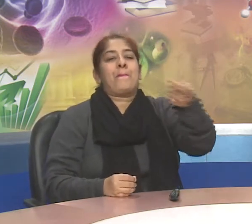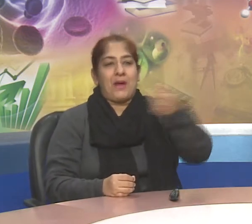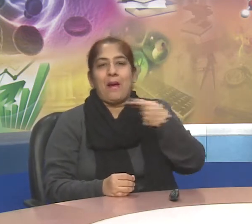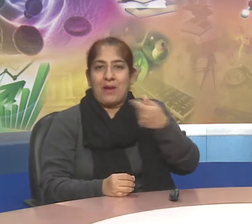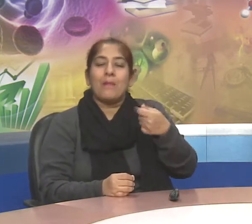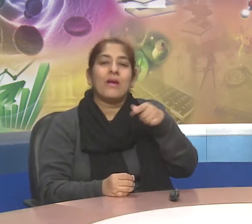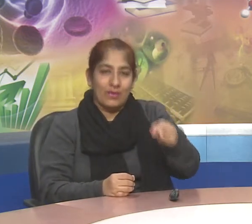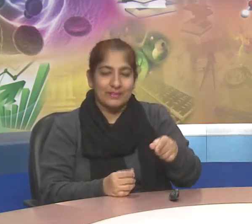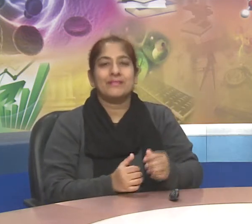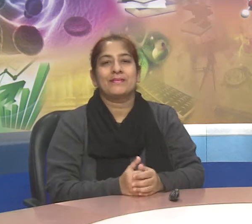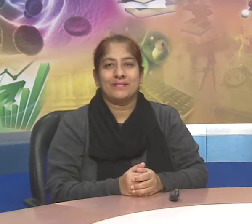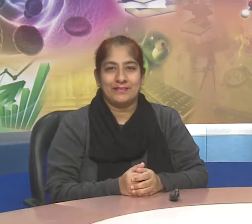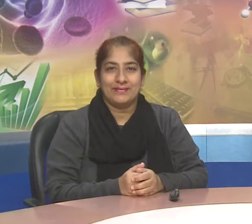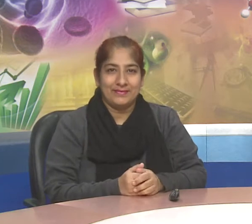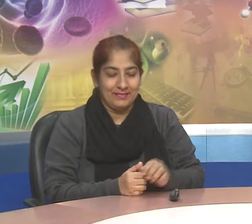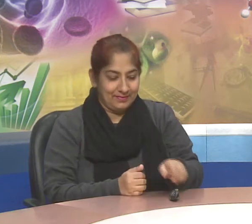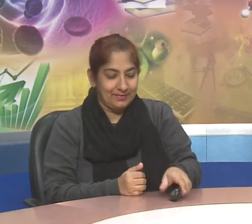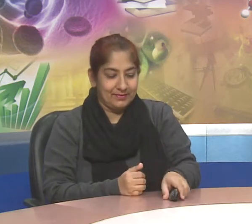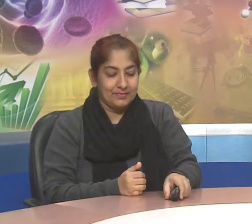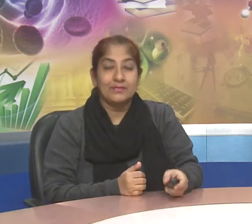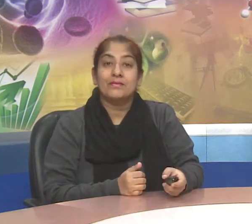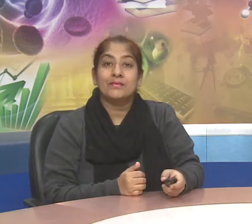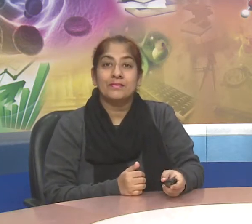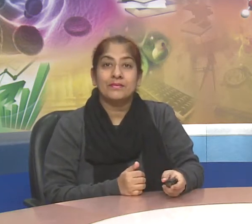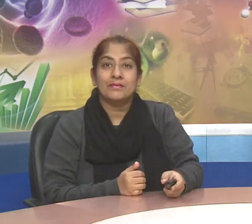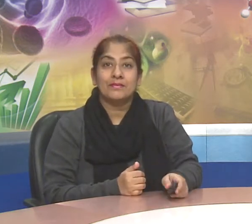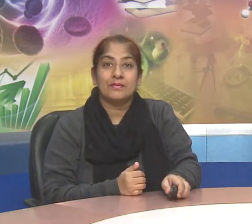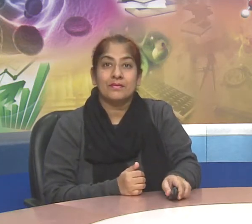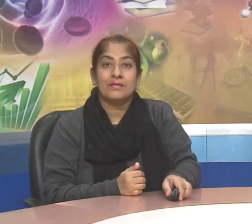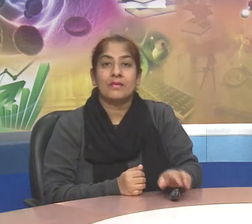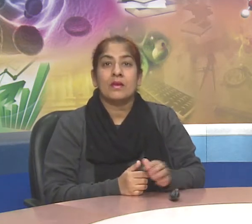Income is 1 month or 2 months.